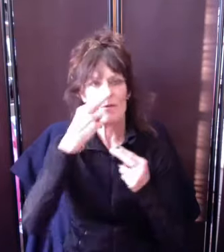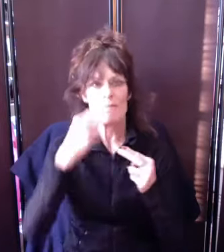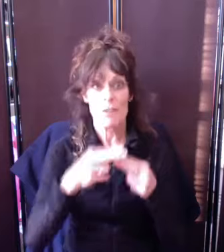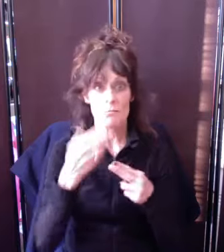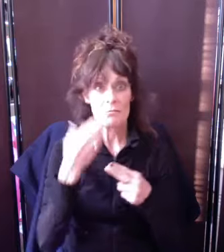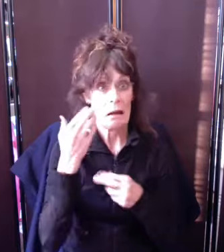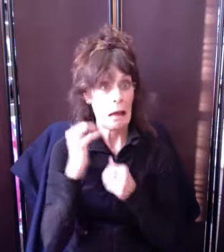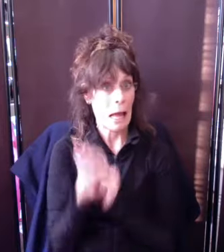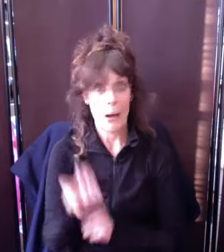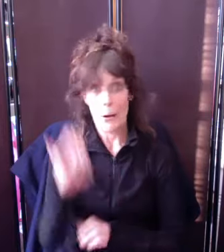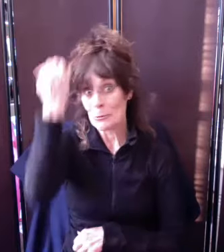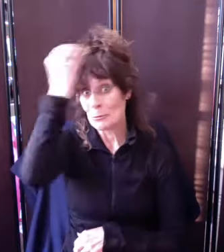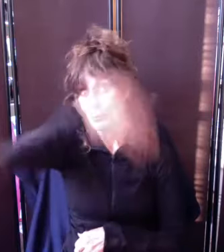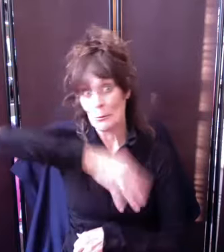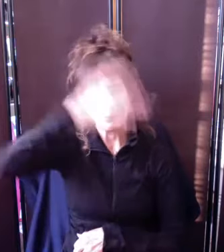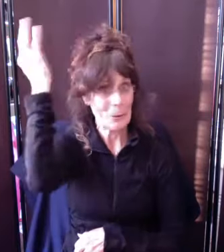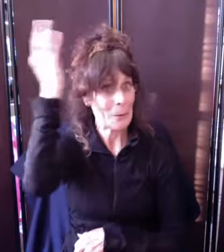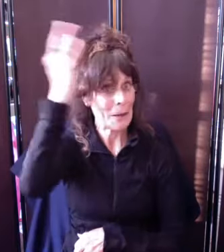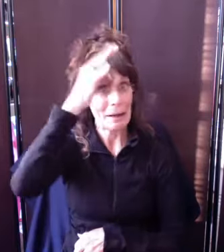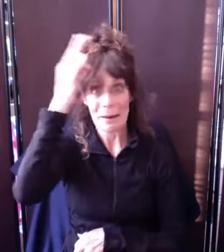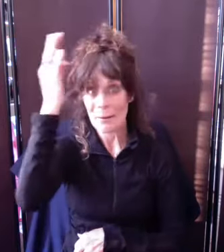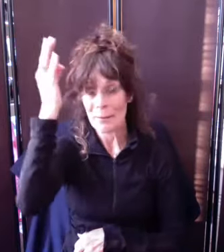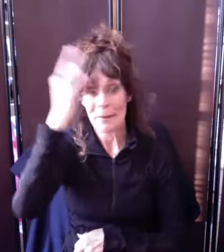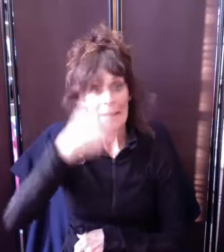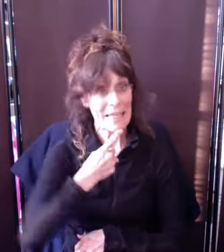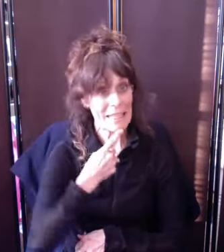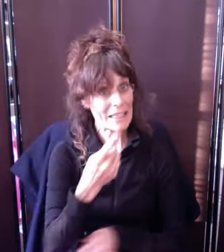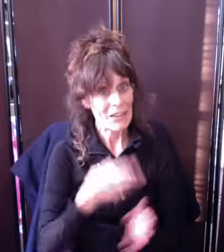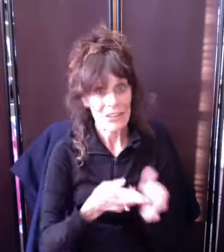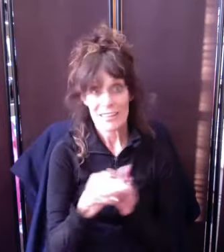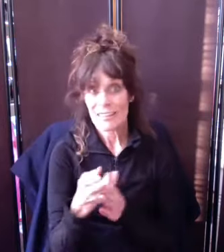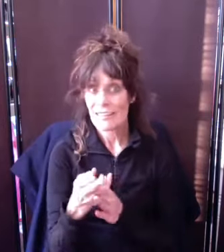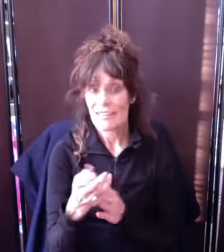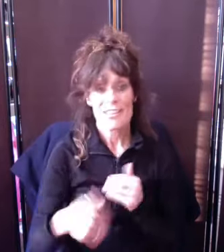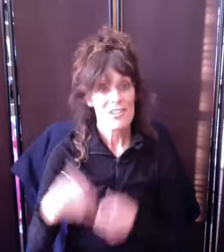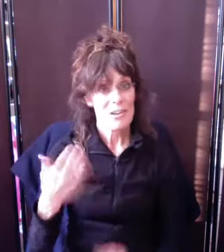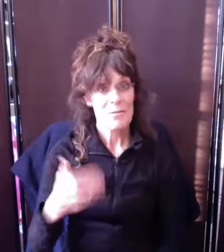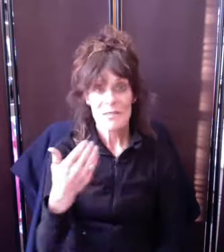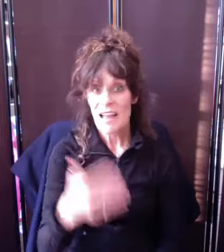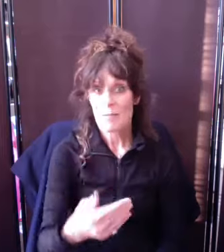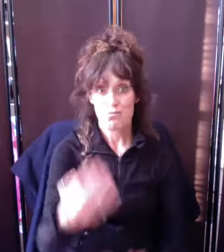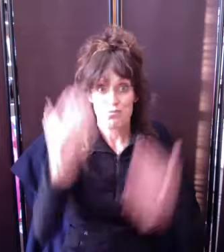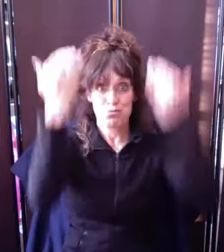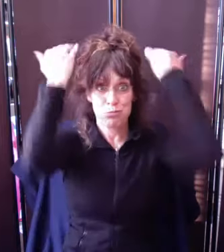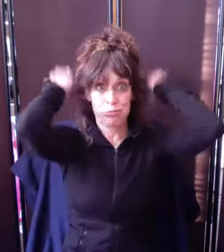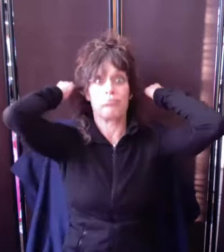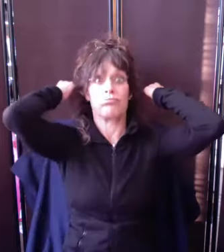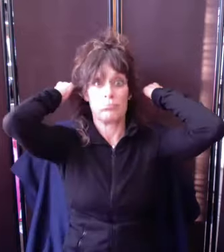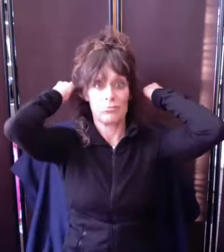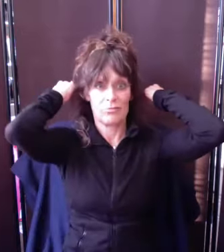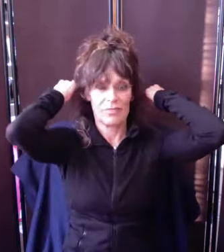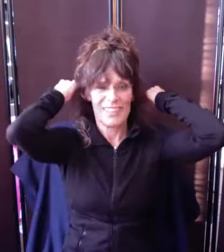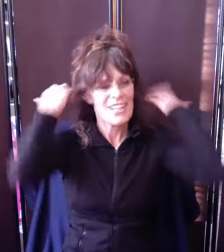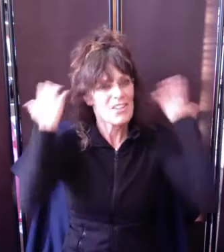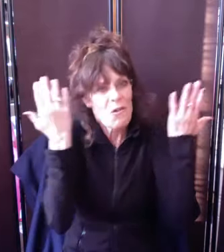really don't know how sometimes. I mean, I got to tell you, sometimes it is beyond me. I do not know how. So all of that work is gone, right?